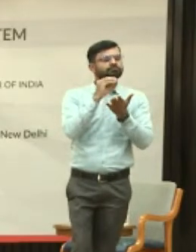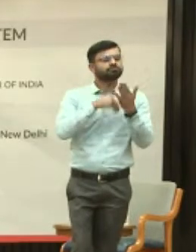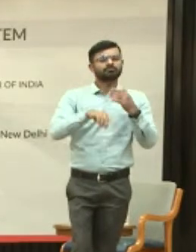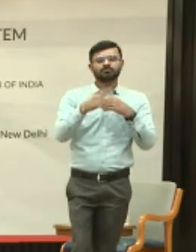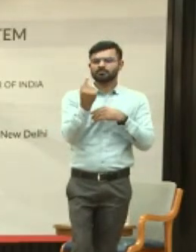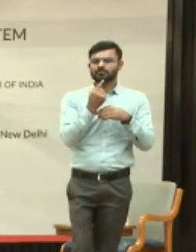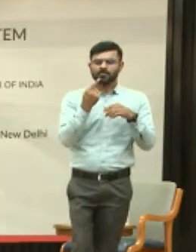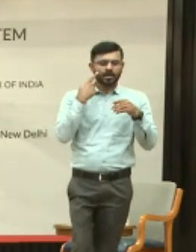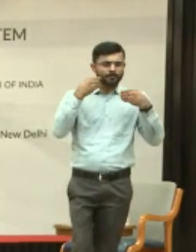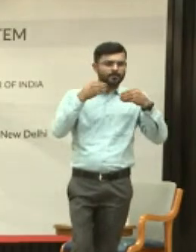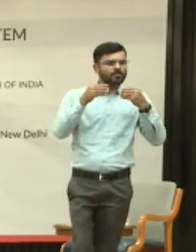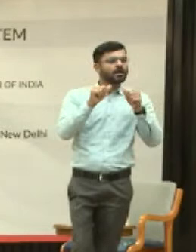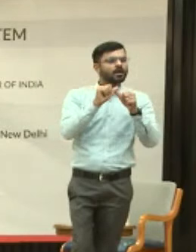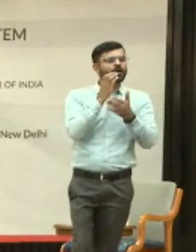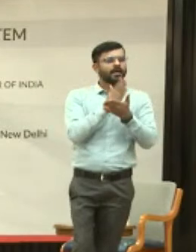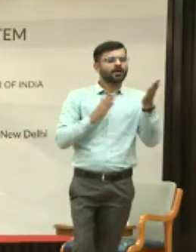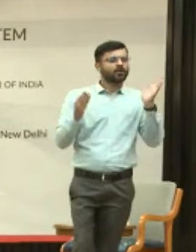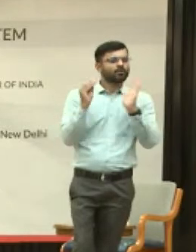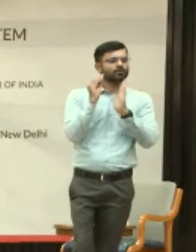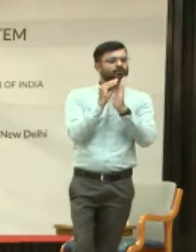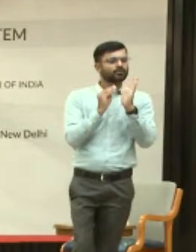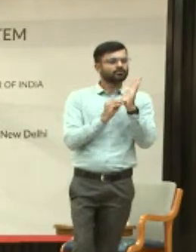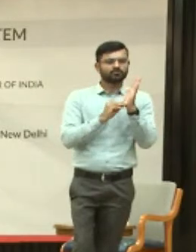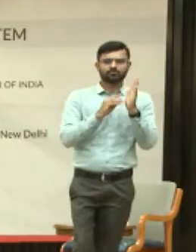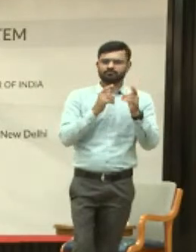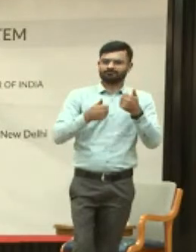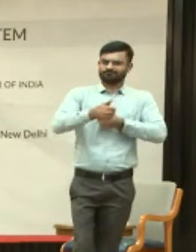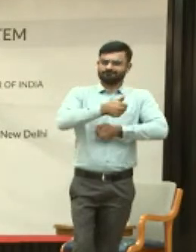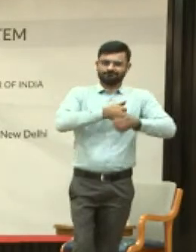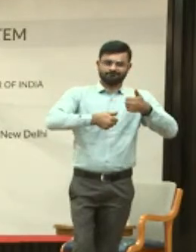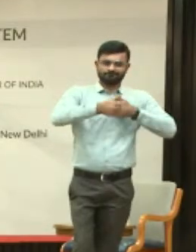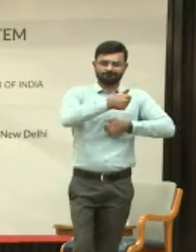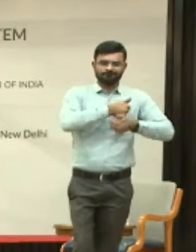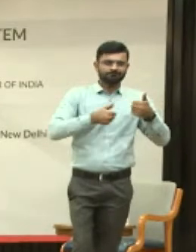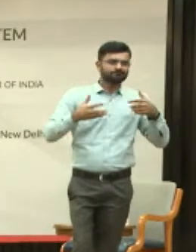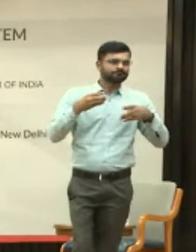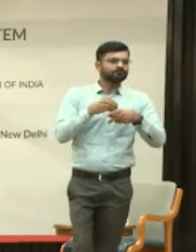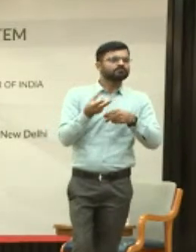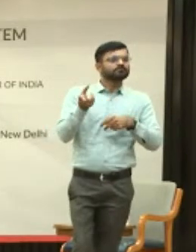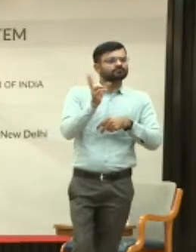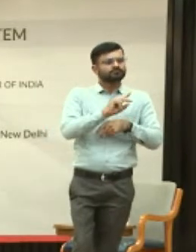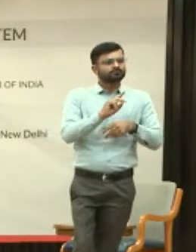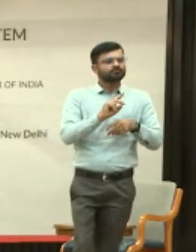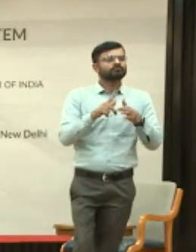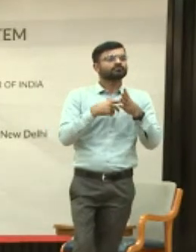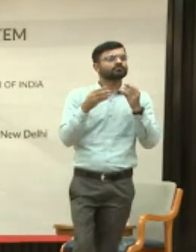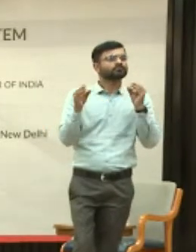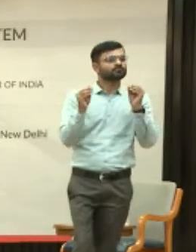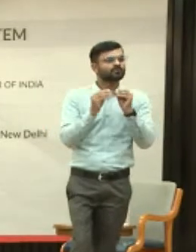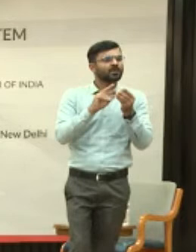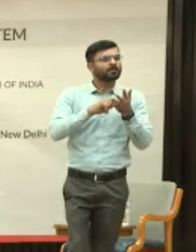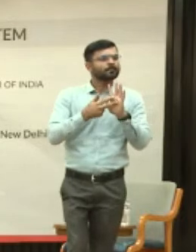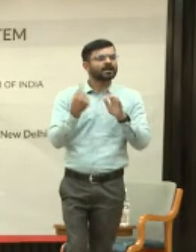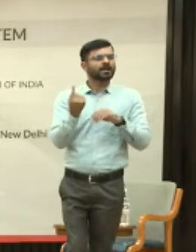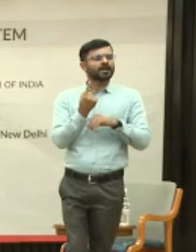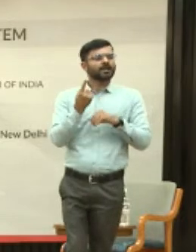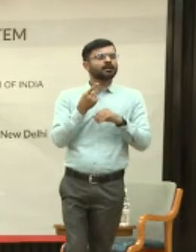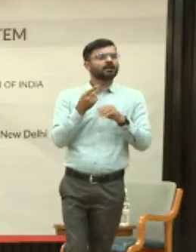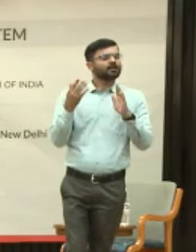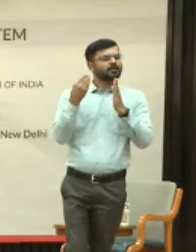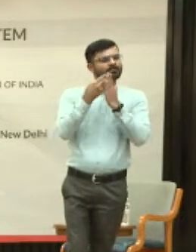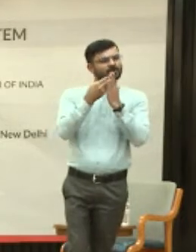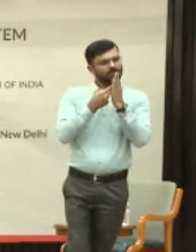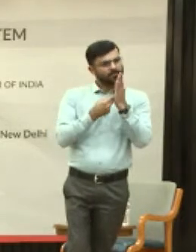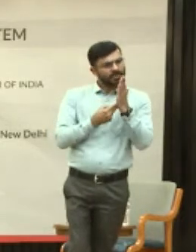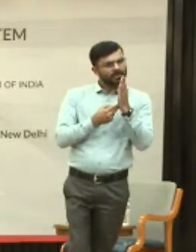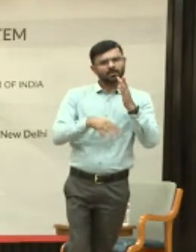Single Proprietorship Act. And competition, which is what the reforms imply, means not only entry, it also